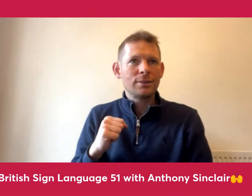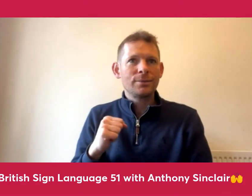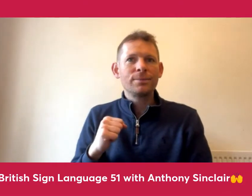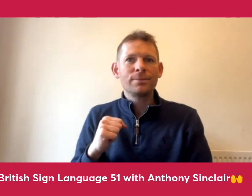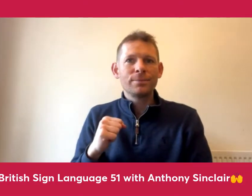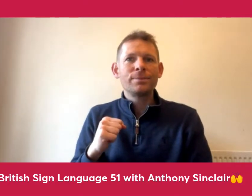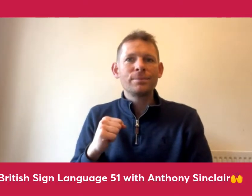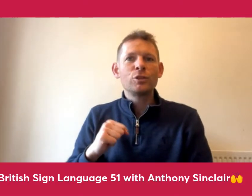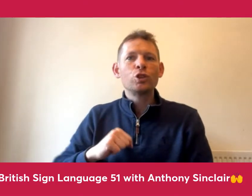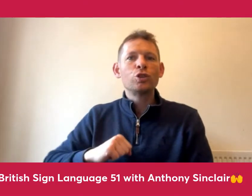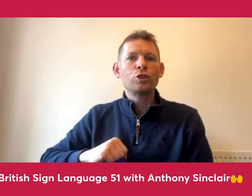Scotland,